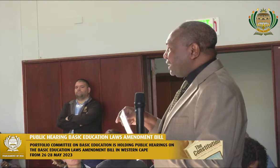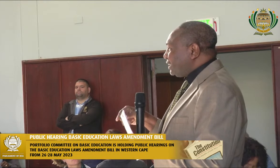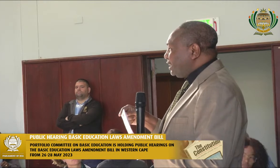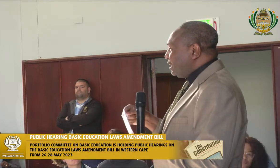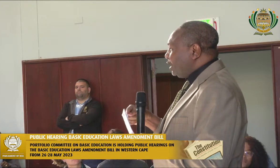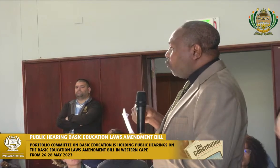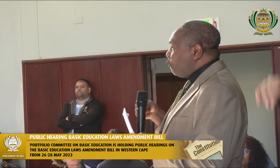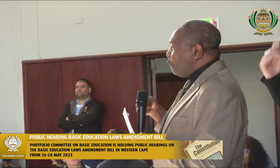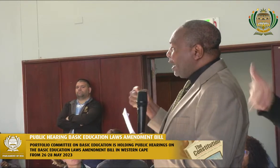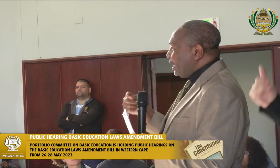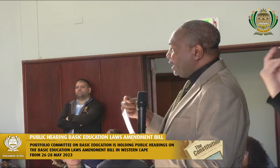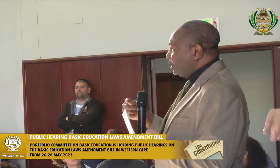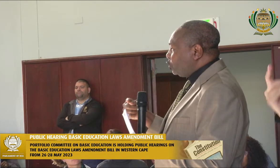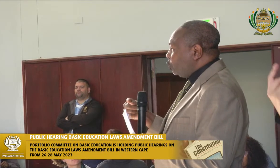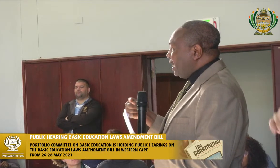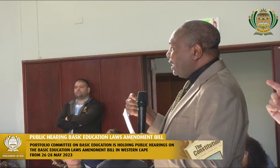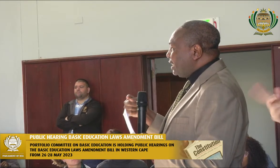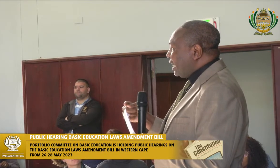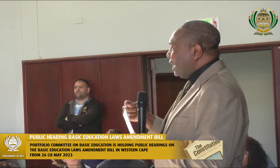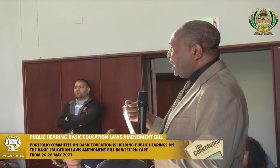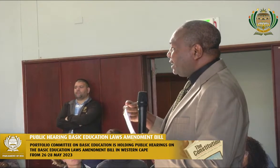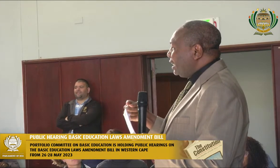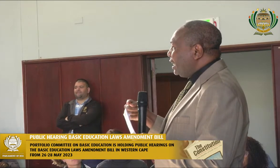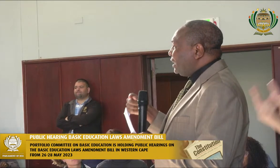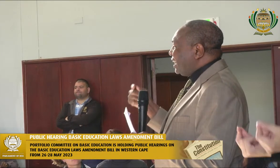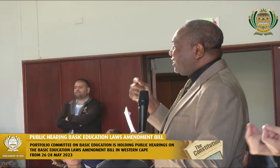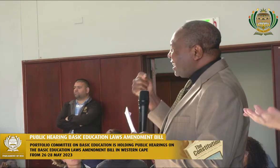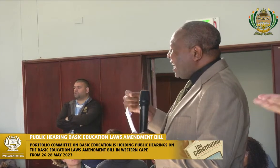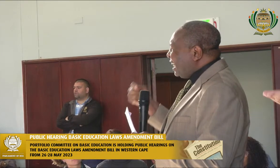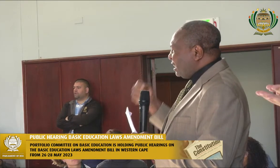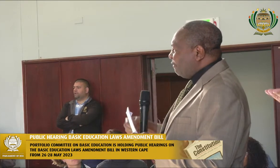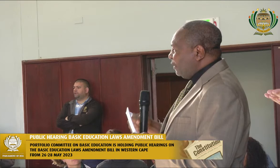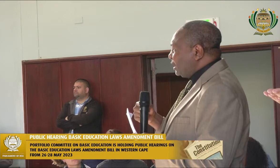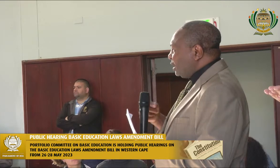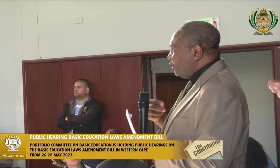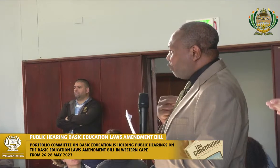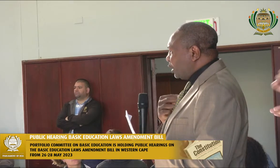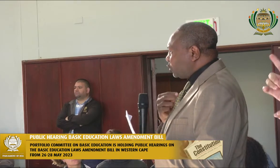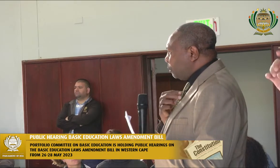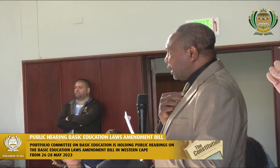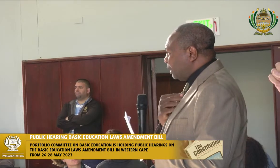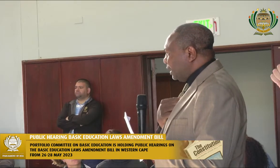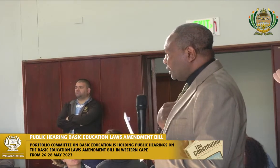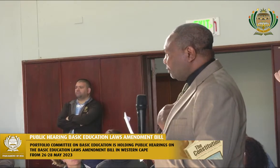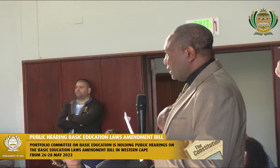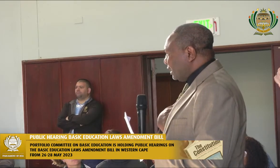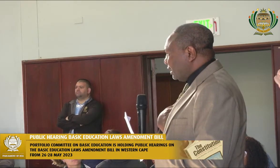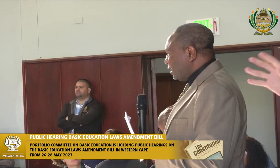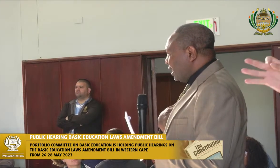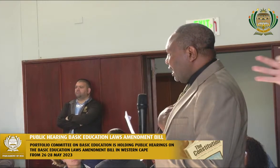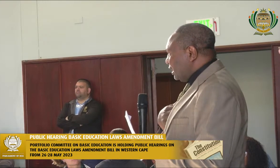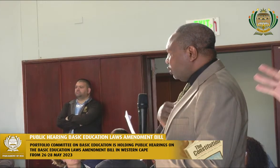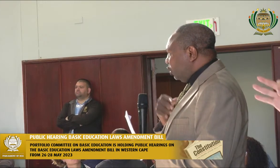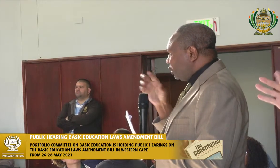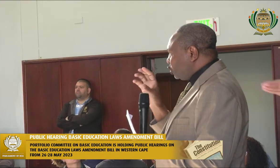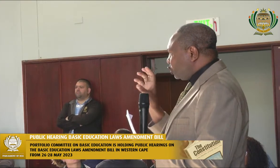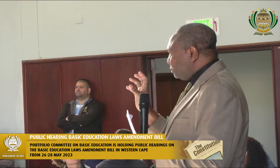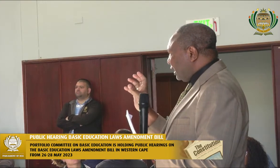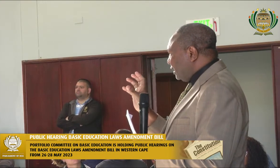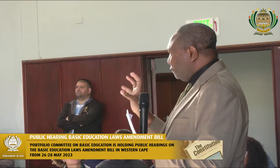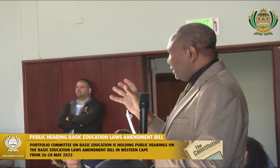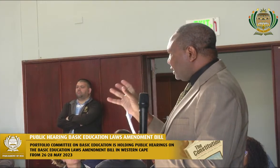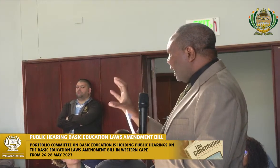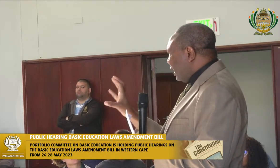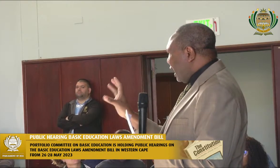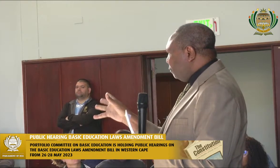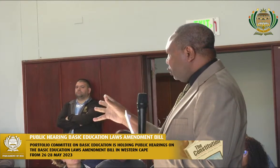but SASA didn't go further to indicate the clear definition of what corporal punishment is. It only stops